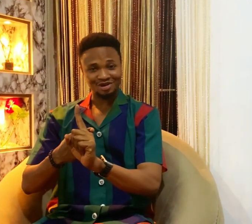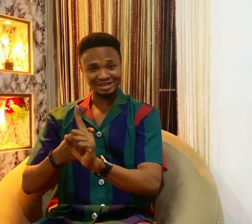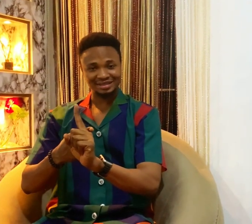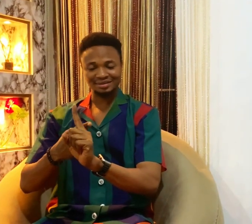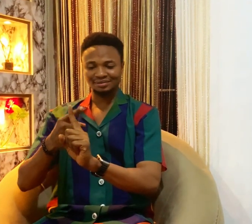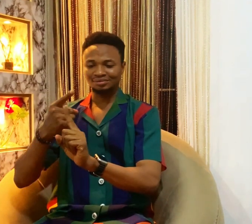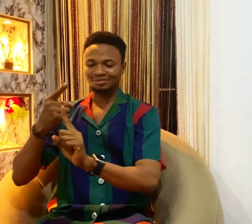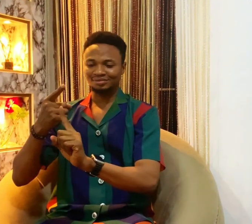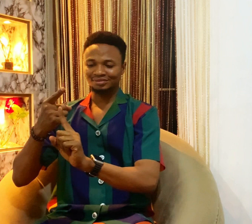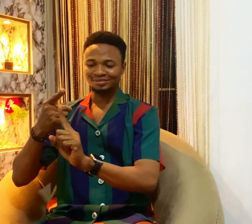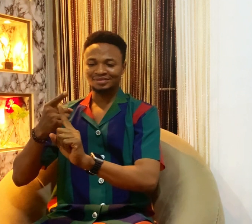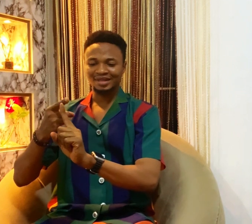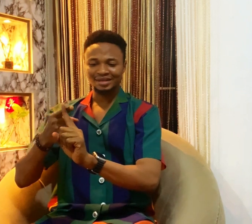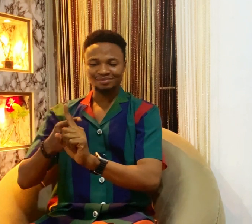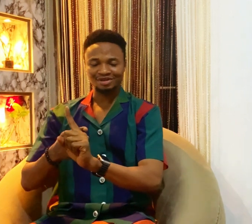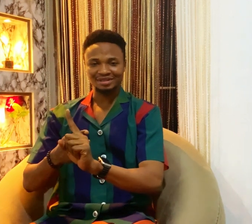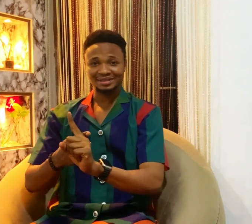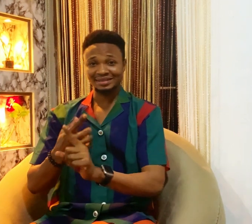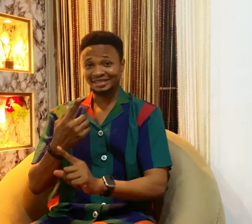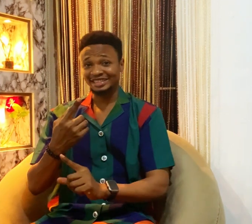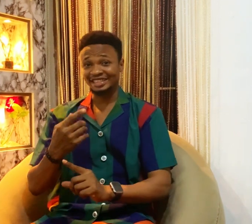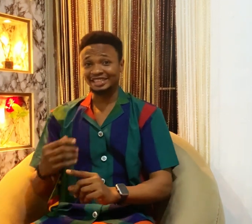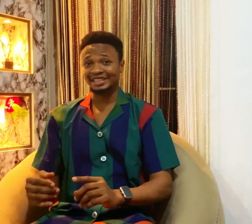Month. Month. Year.